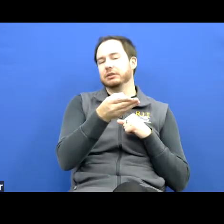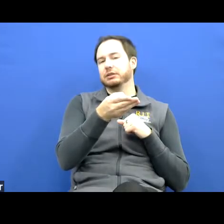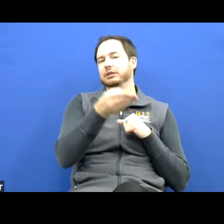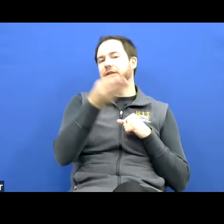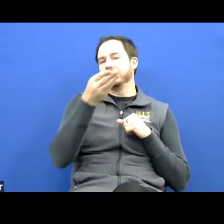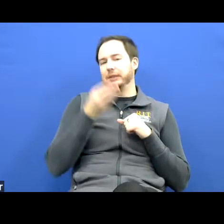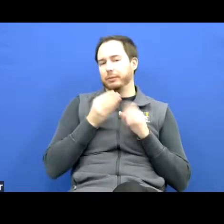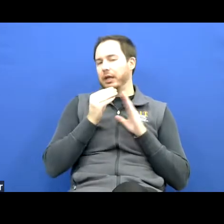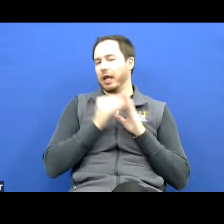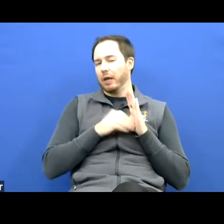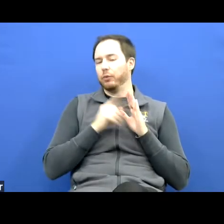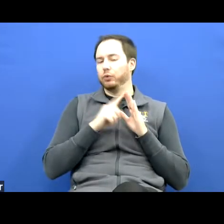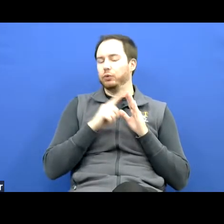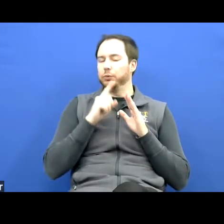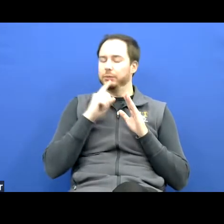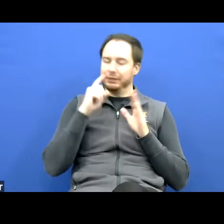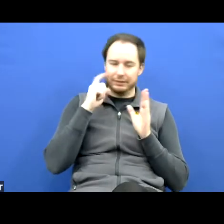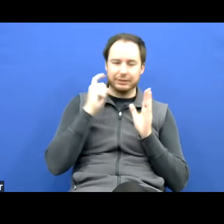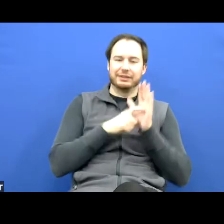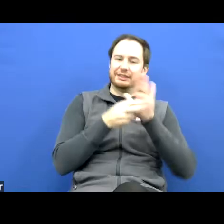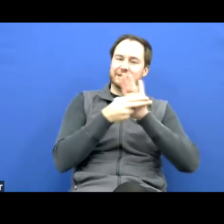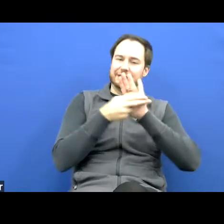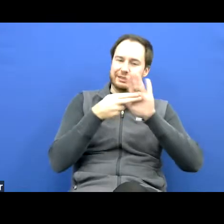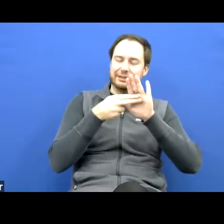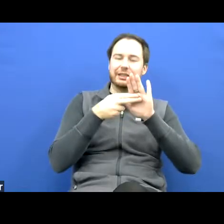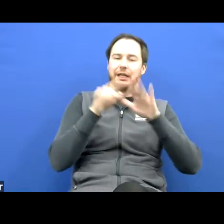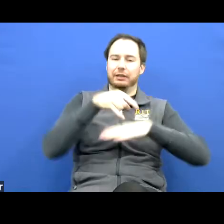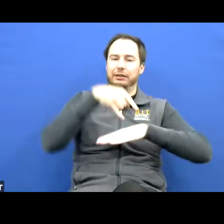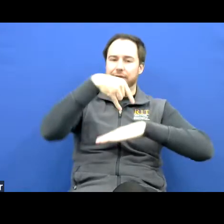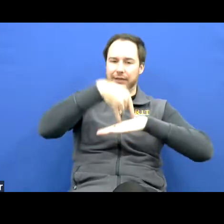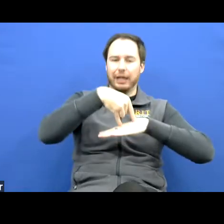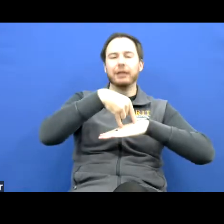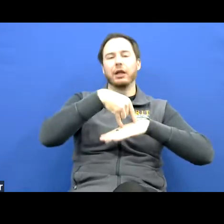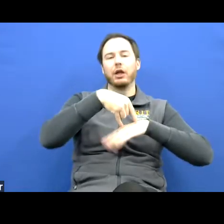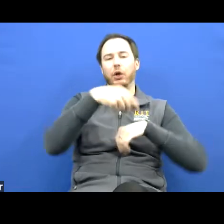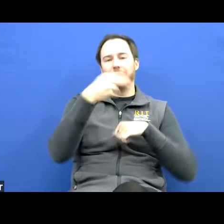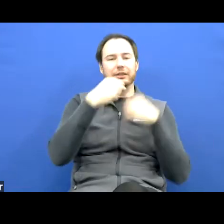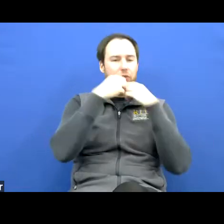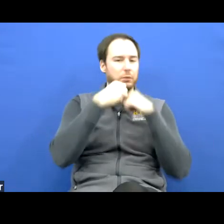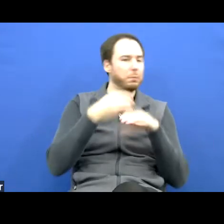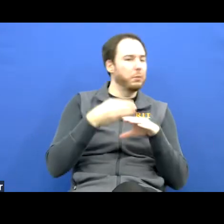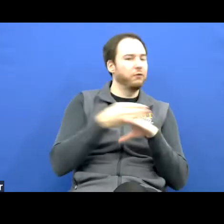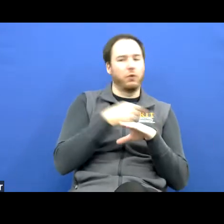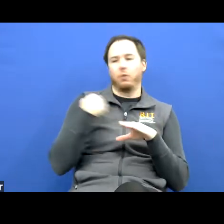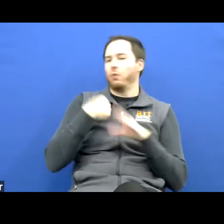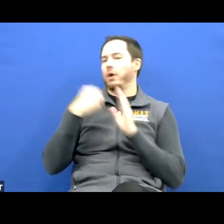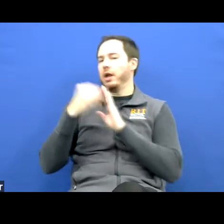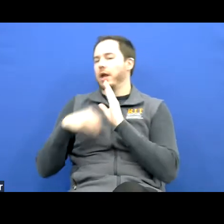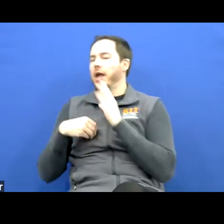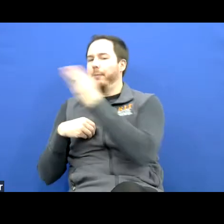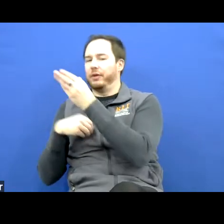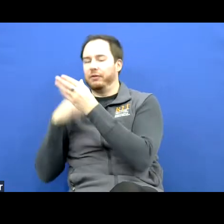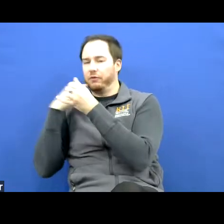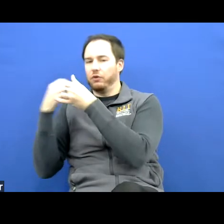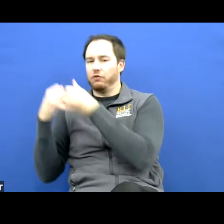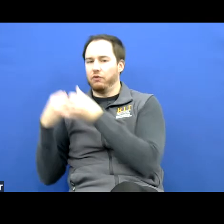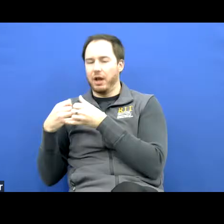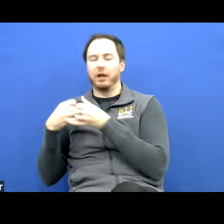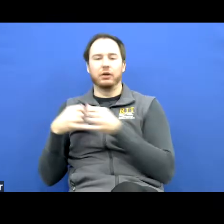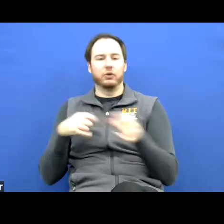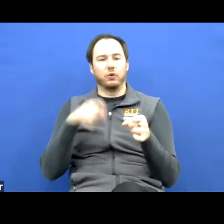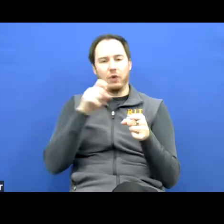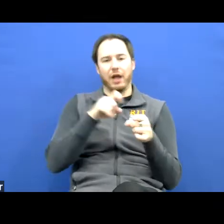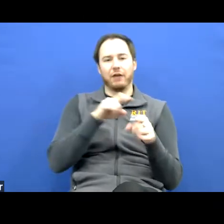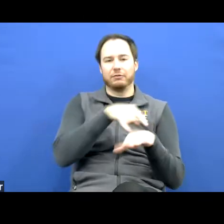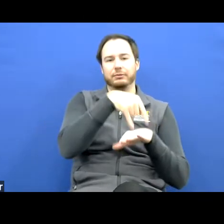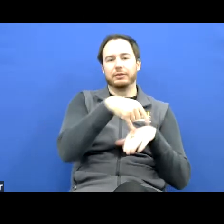designated prior to the submission of the application, and they would have to be designated prior to being able